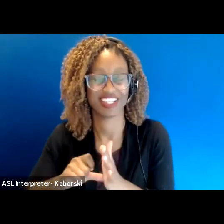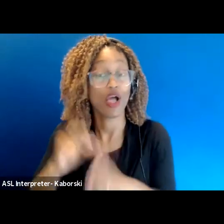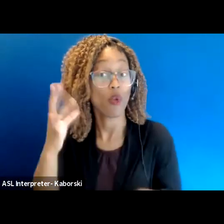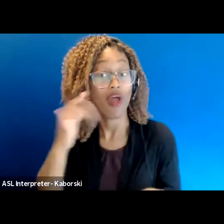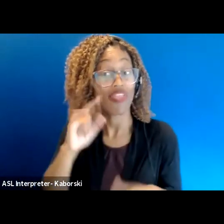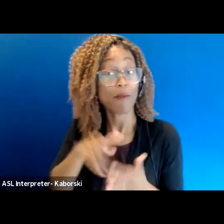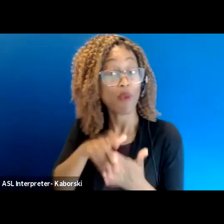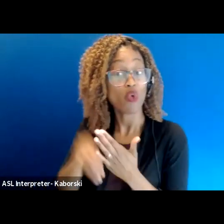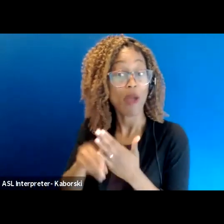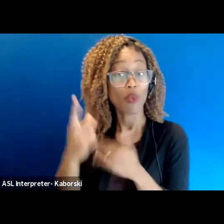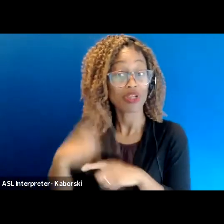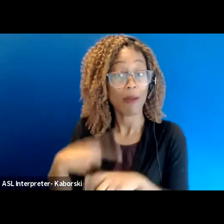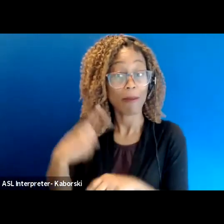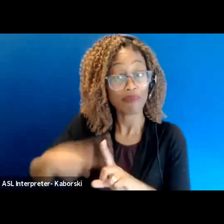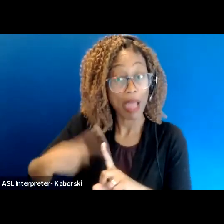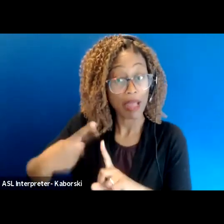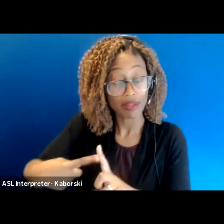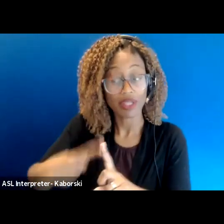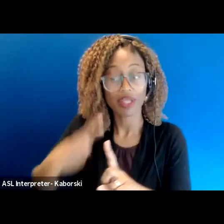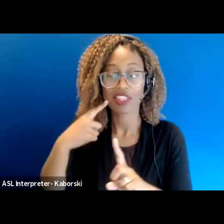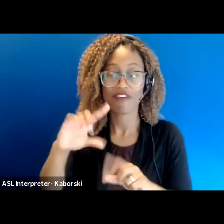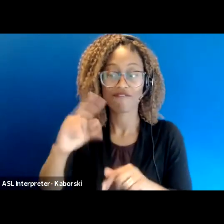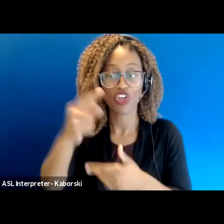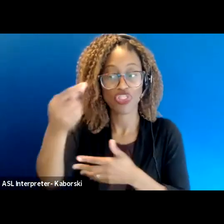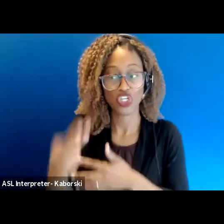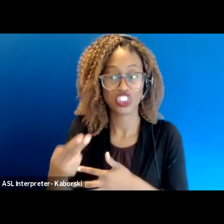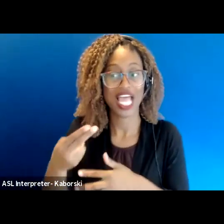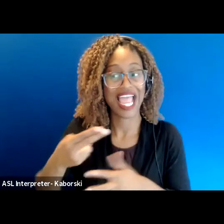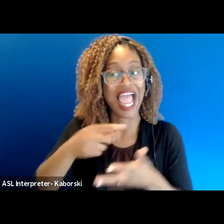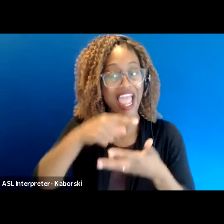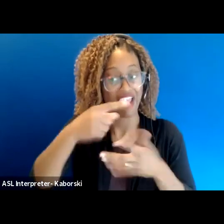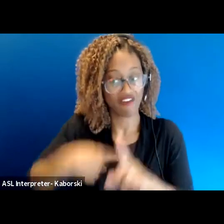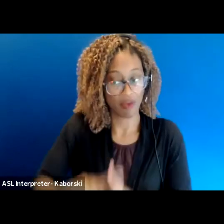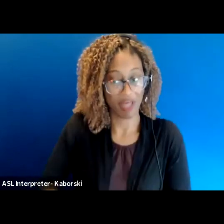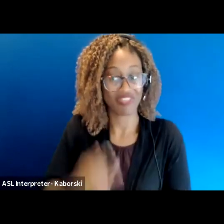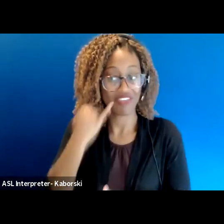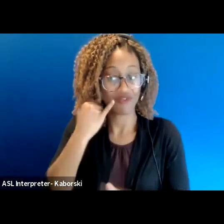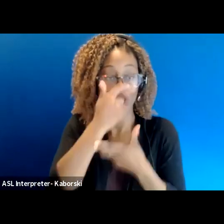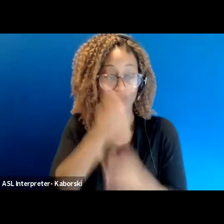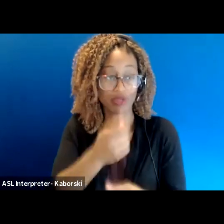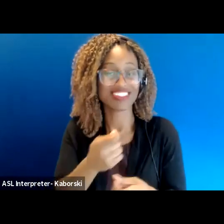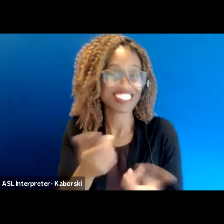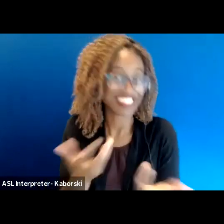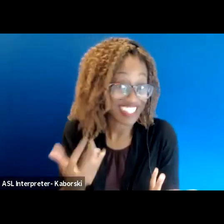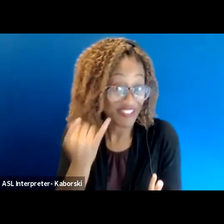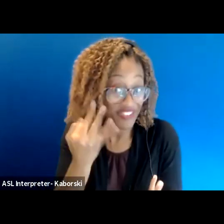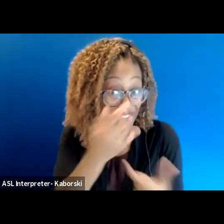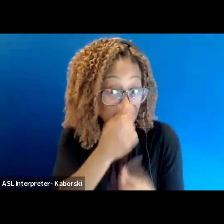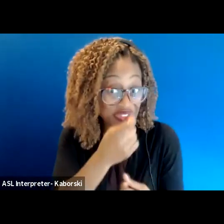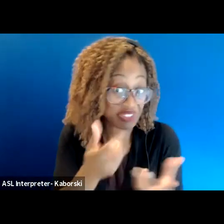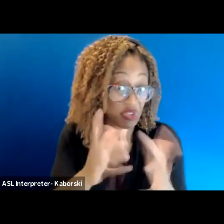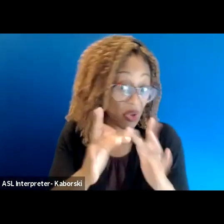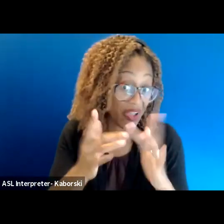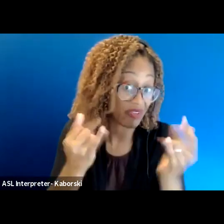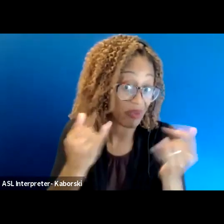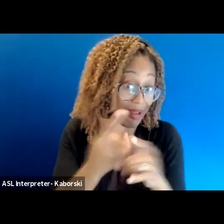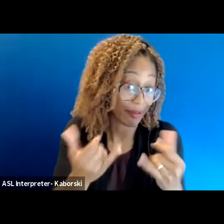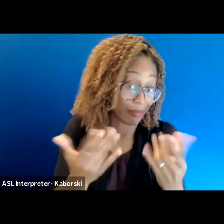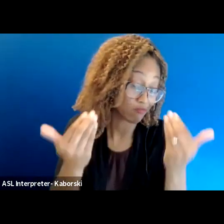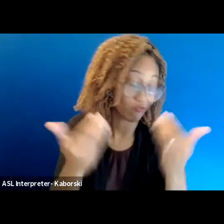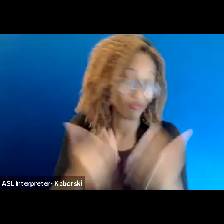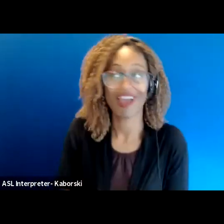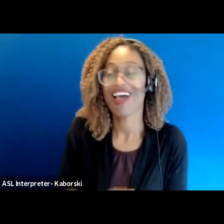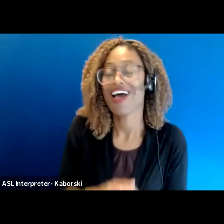a month, the first Thursday of every month. If everyone's interested, it is online. And in that, we bring